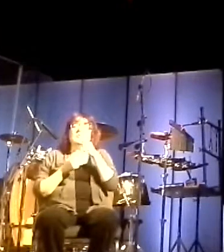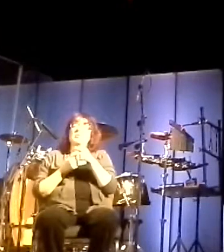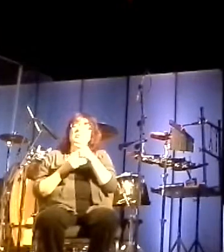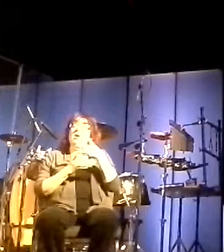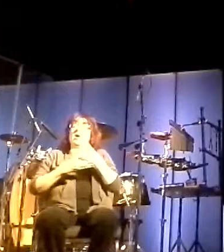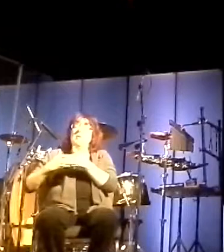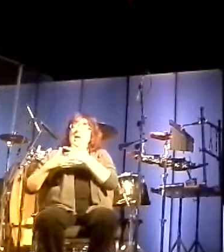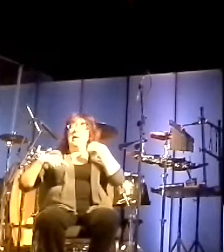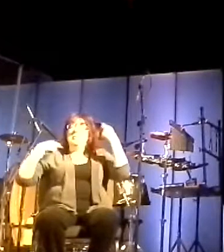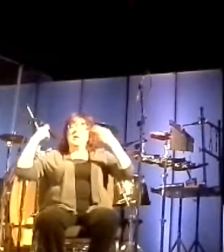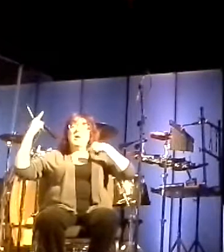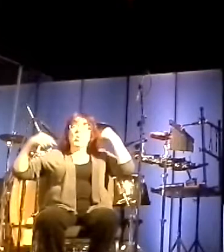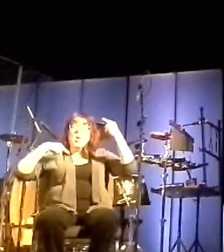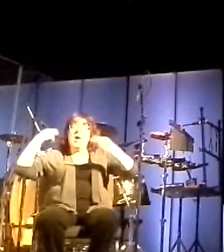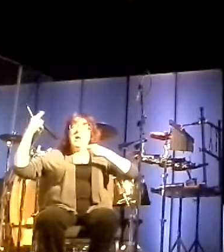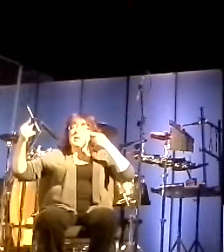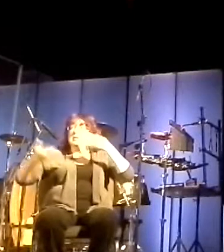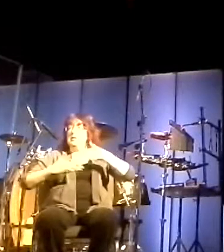child that's run wild?